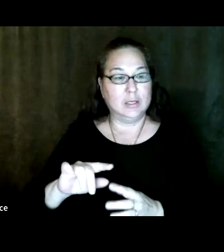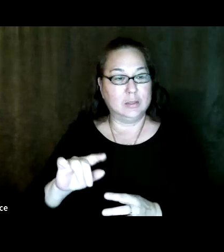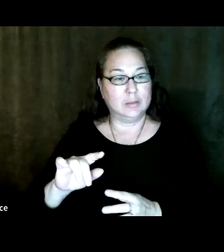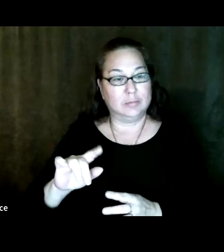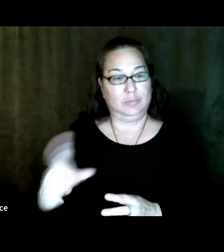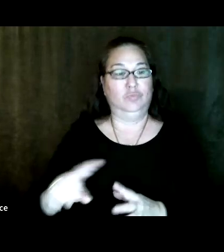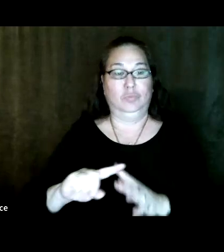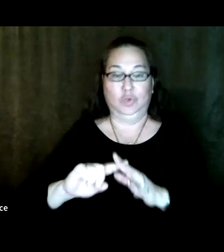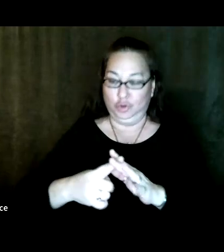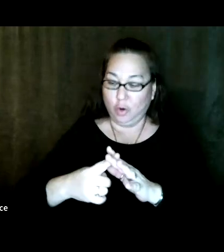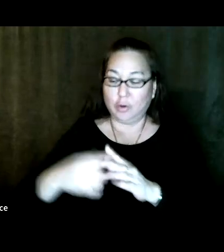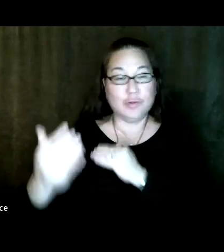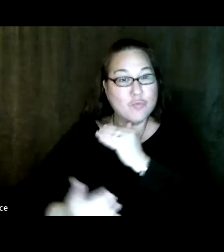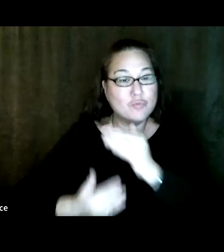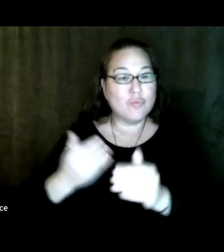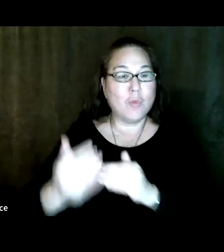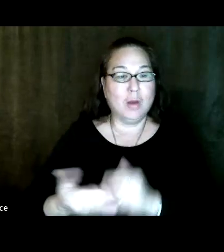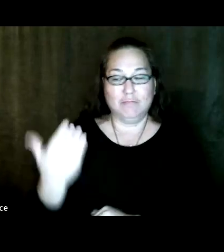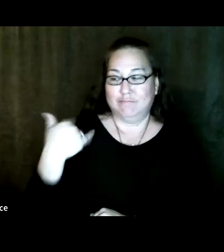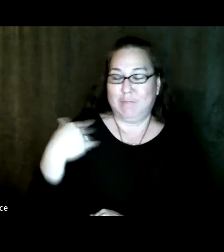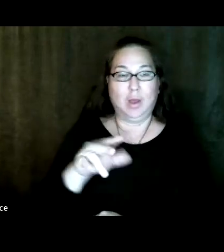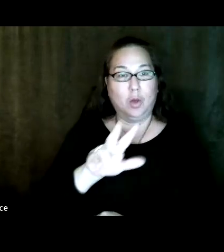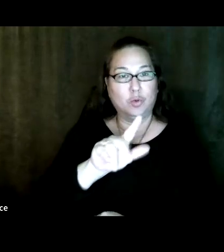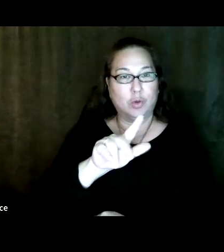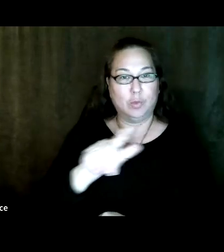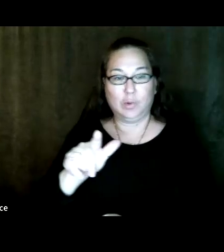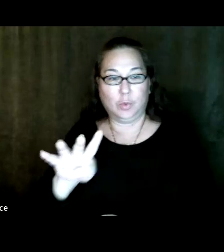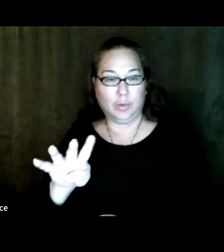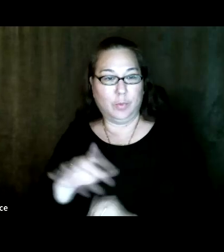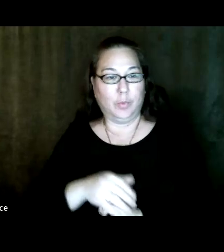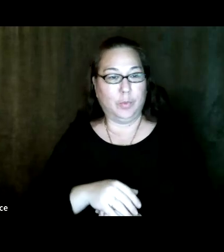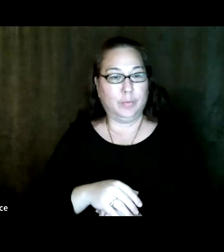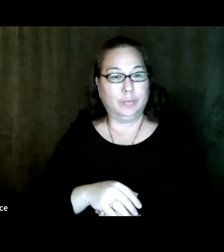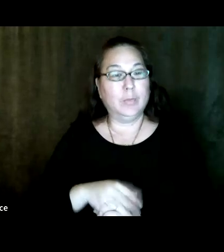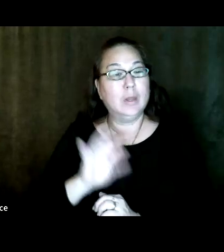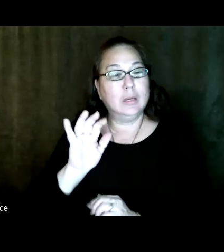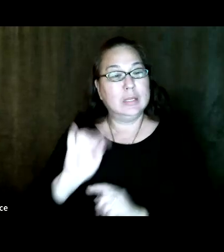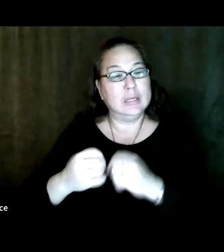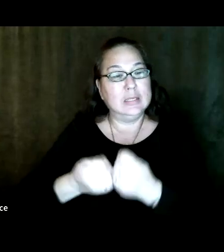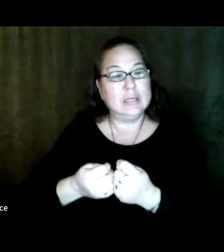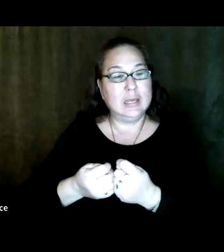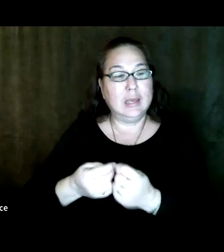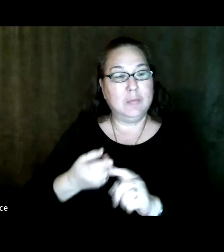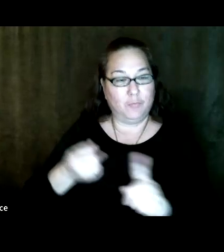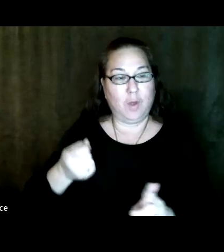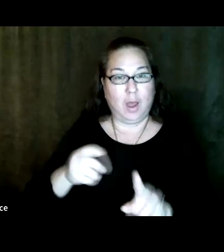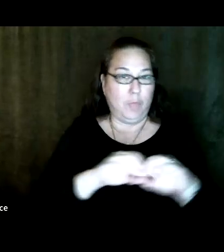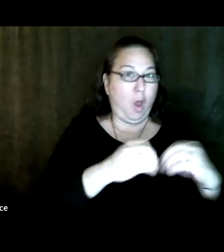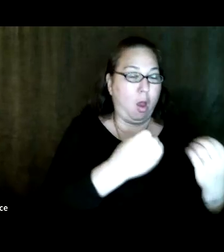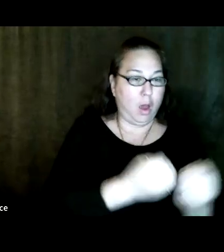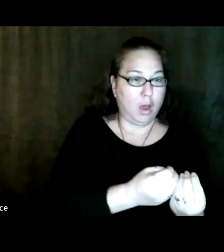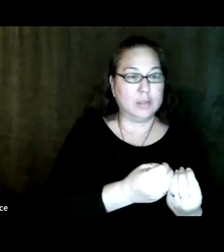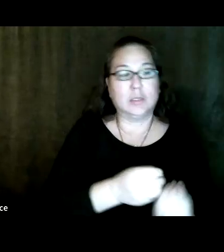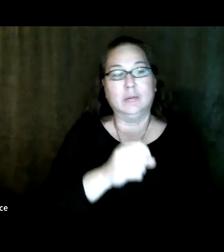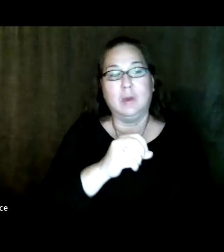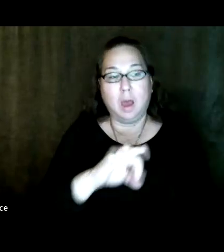receiving specific feedback, the team in the Office of Multilingual and Multicultural Education, or what we call OME, developed